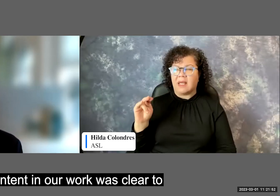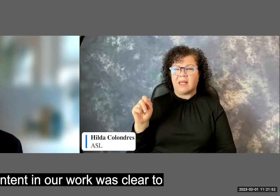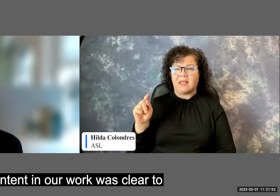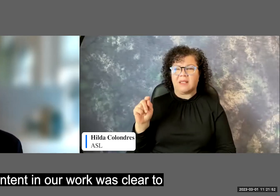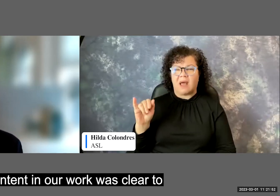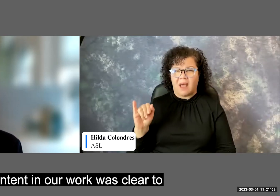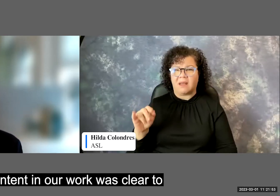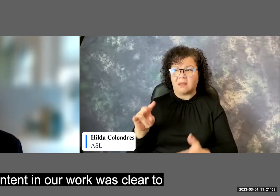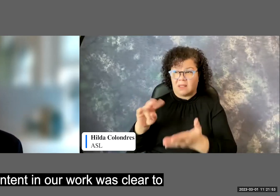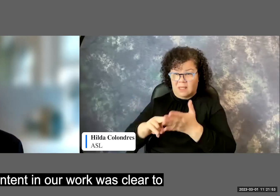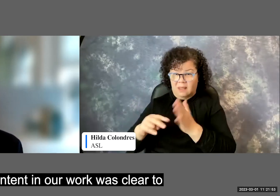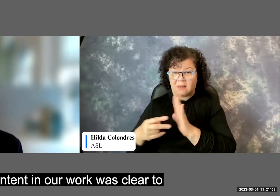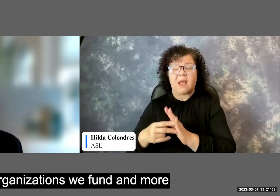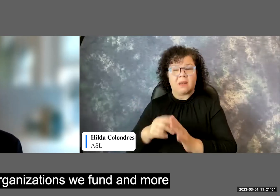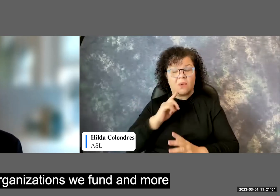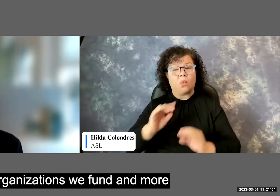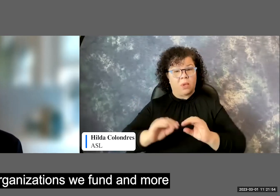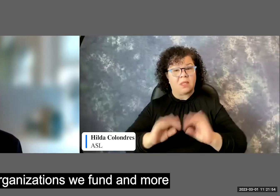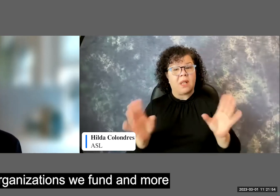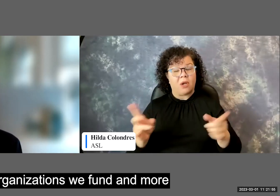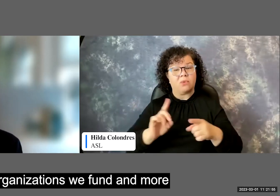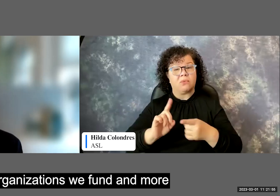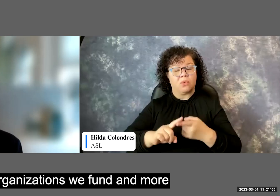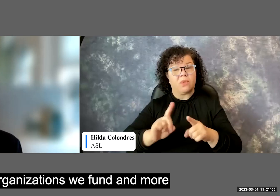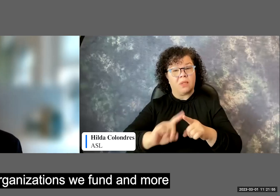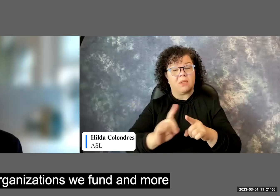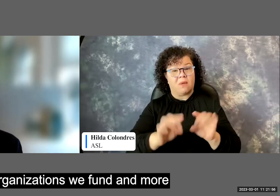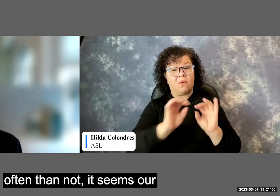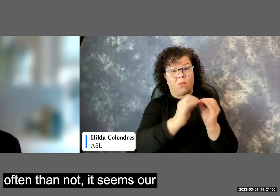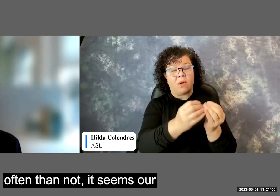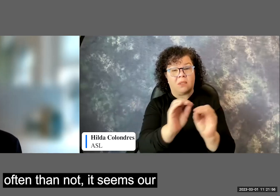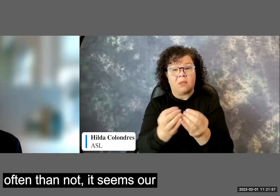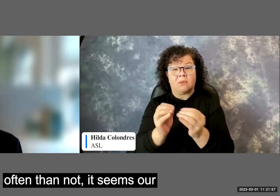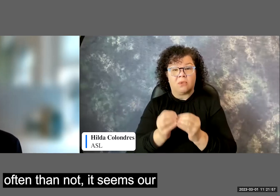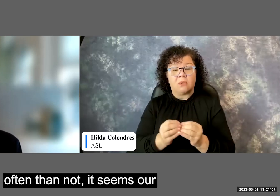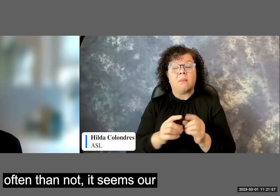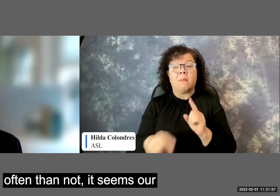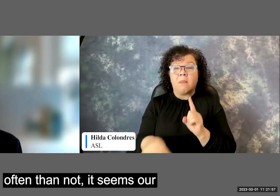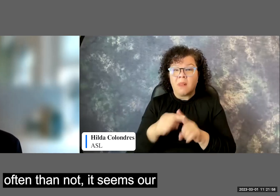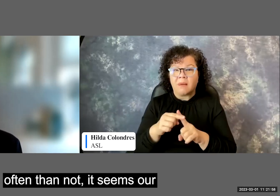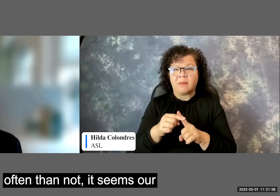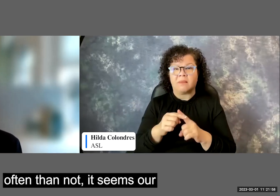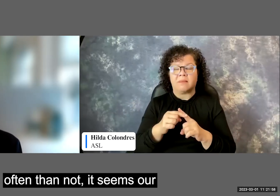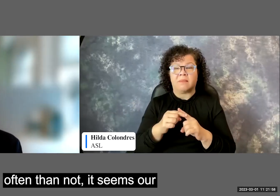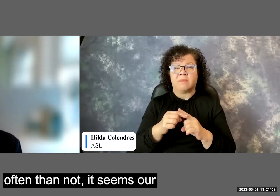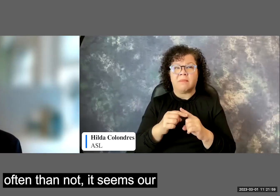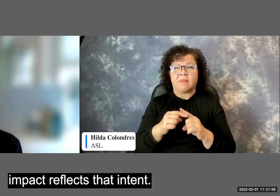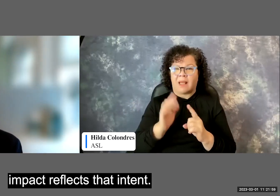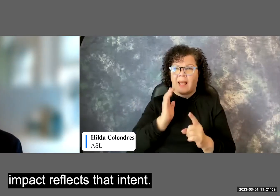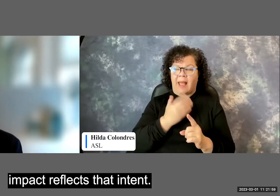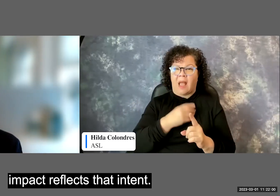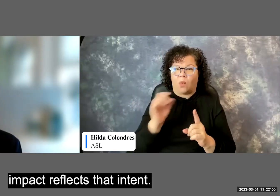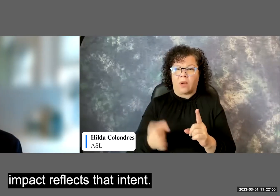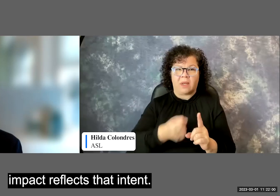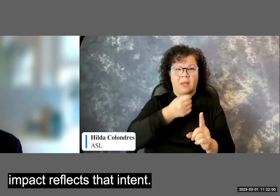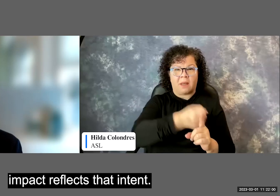work was clear to organizations we fund, and more often than not, it seems that our impact